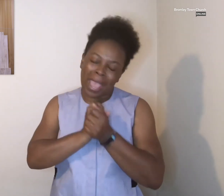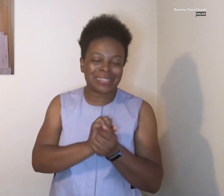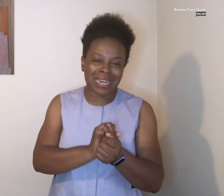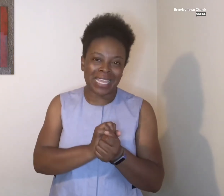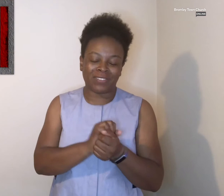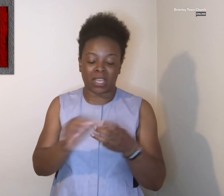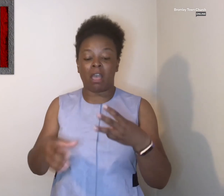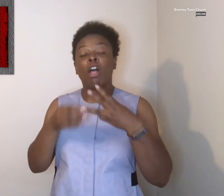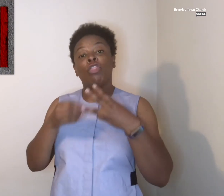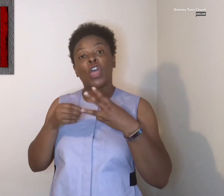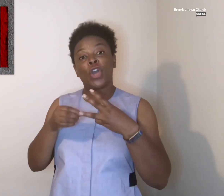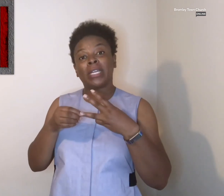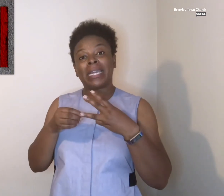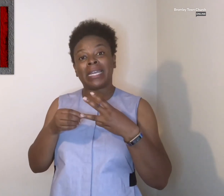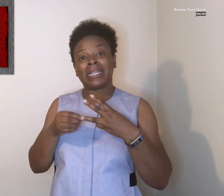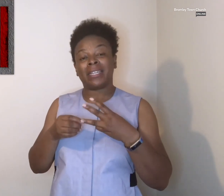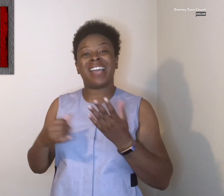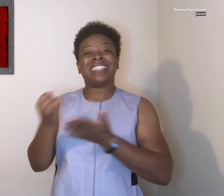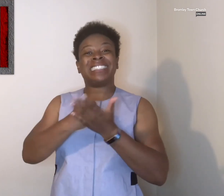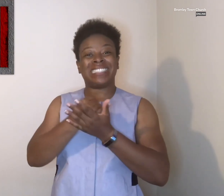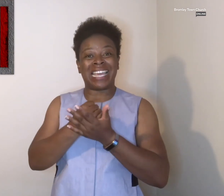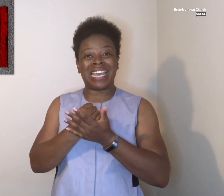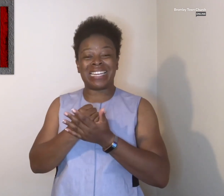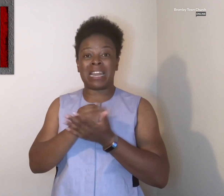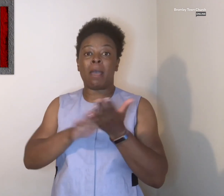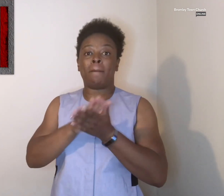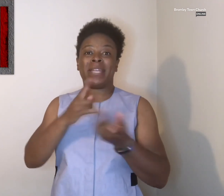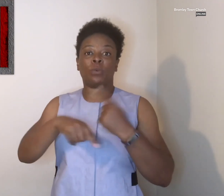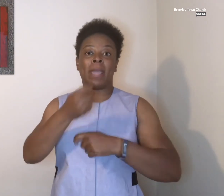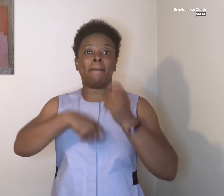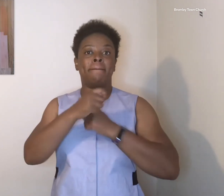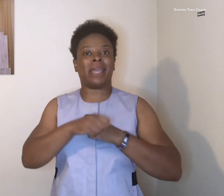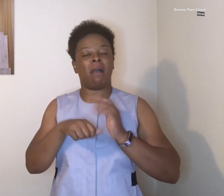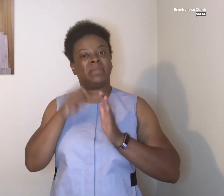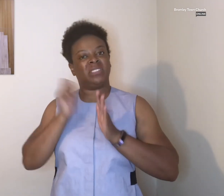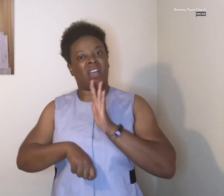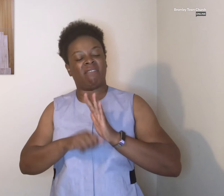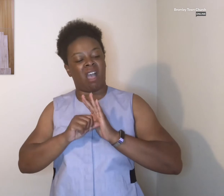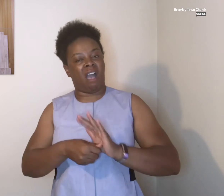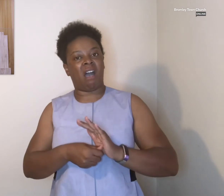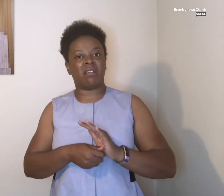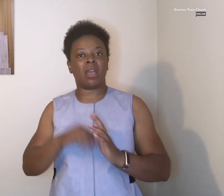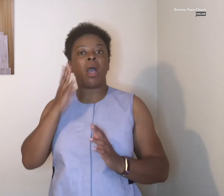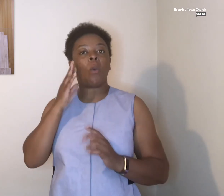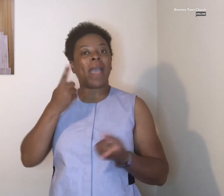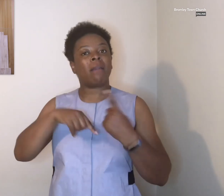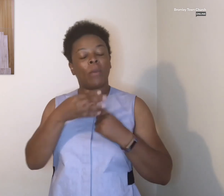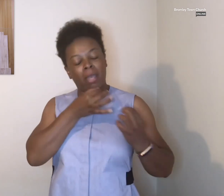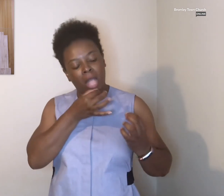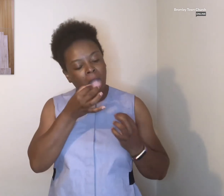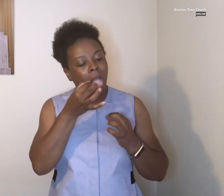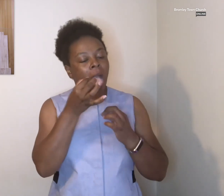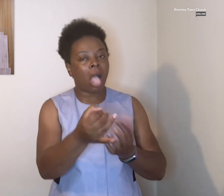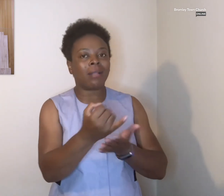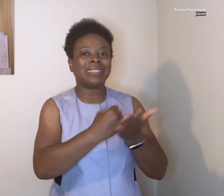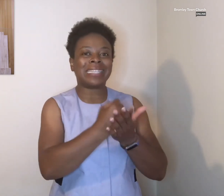thirdly, sin hardens. When we keep walking in sin, it actually causes our hearts to become hardened,